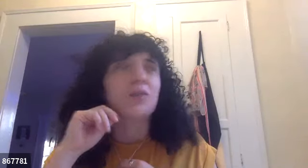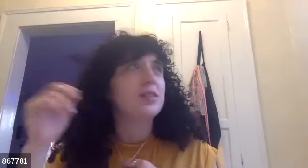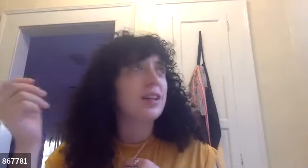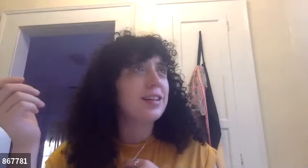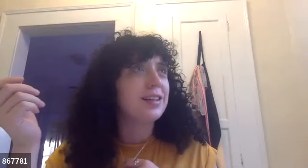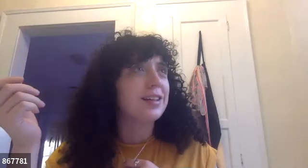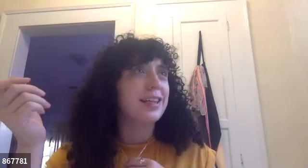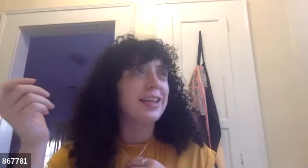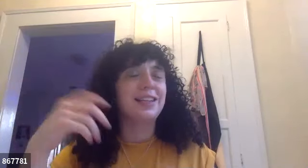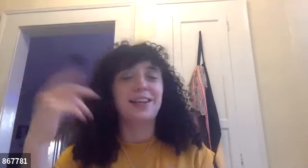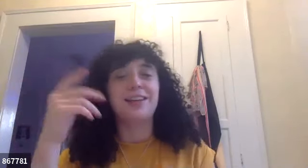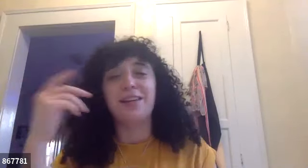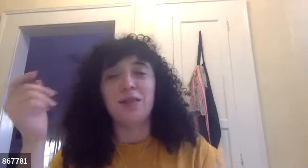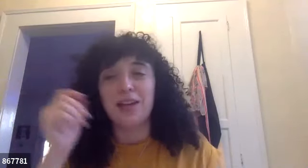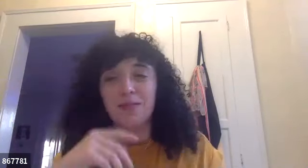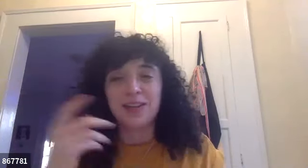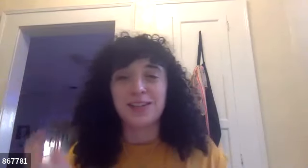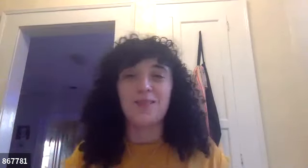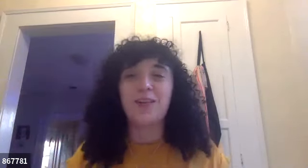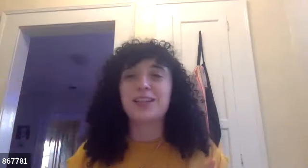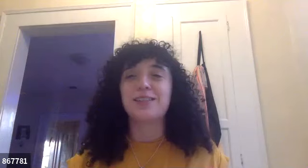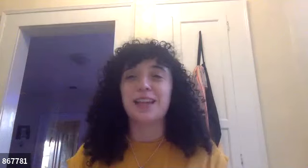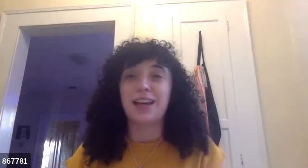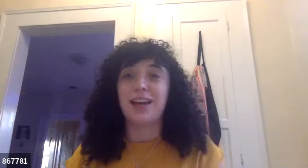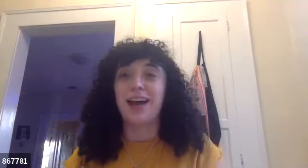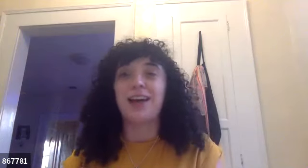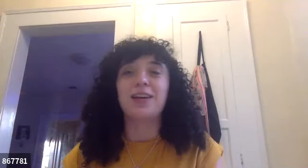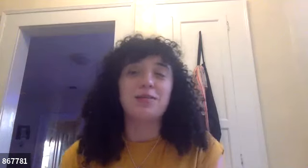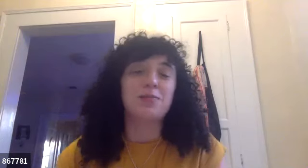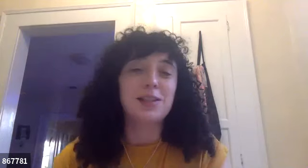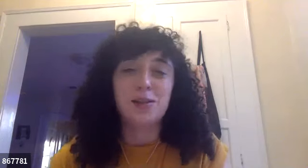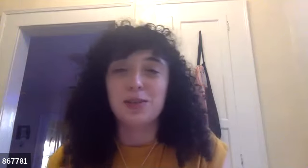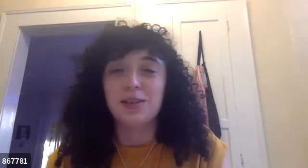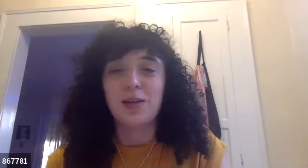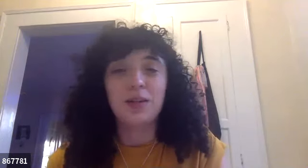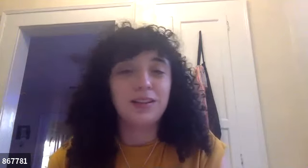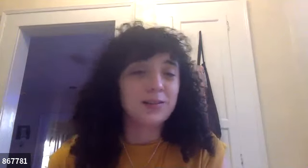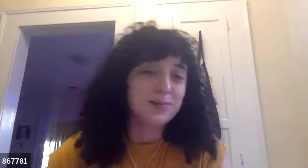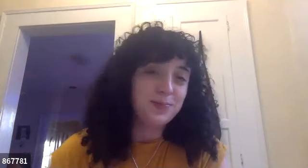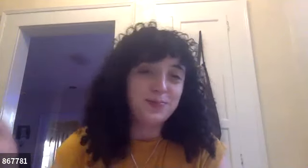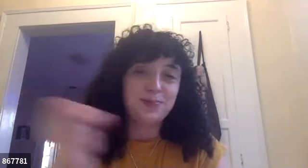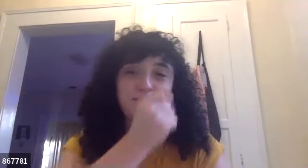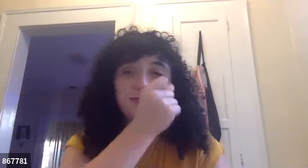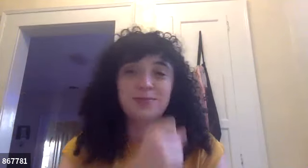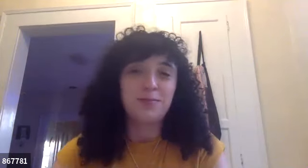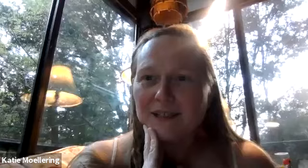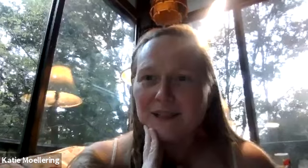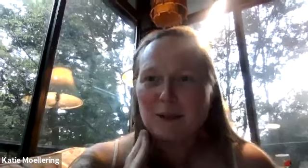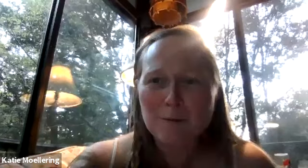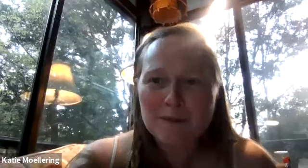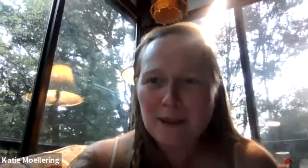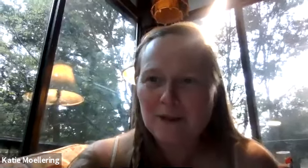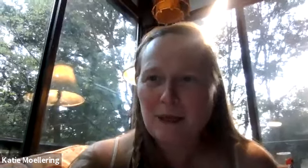well, didn't I click a link? And then it went in. But so at first I was like, I thought it was my Zoom. So I was like, well. I feel like Zoom tells